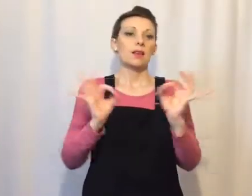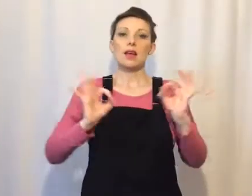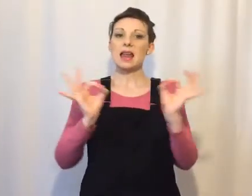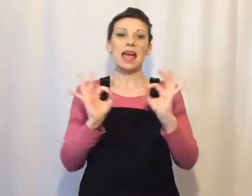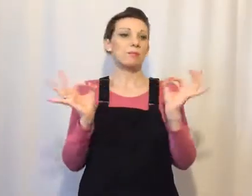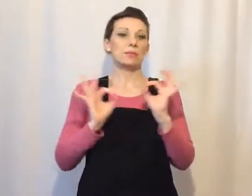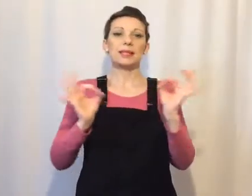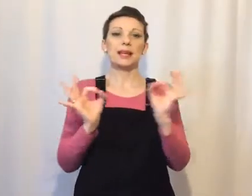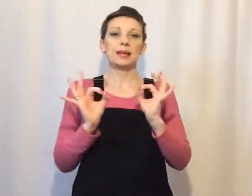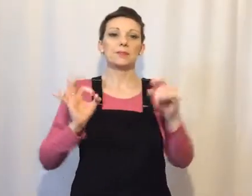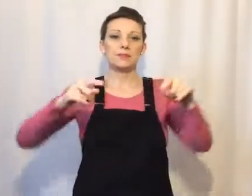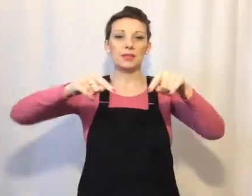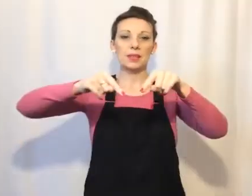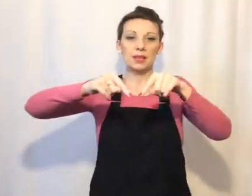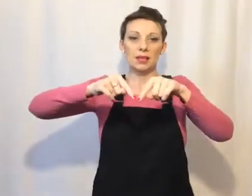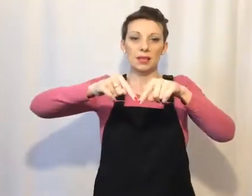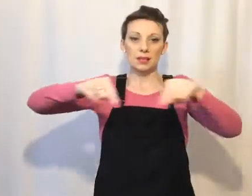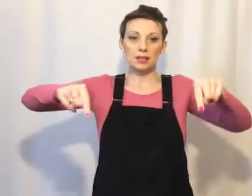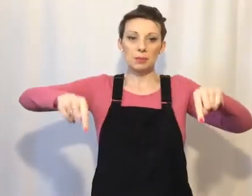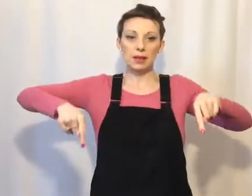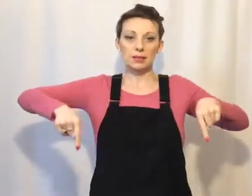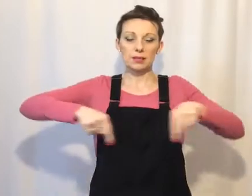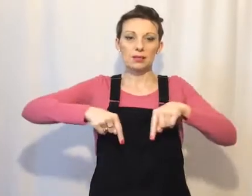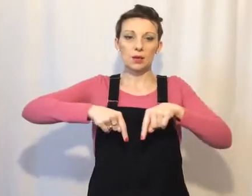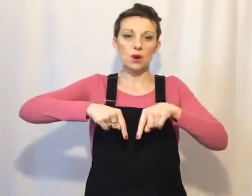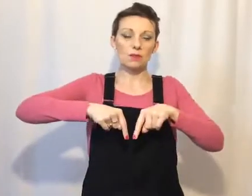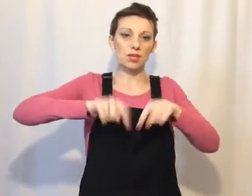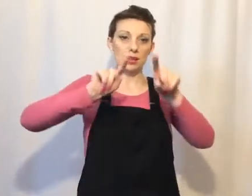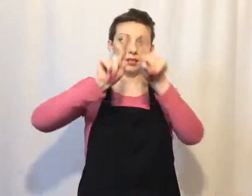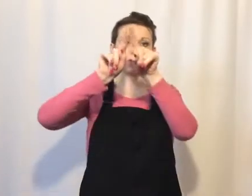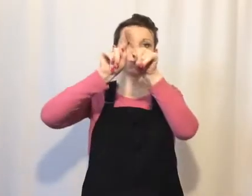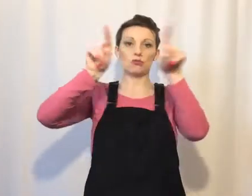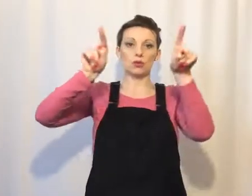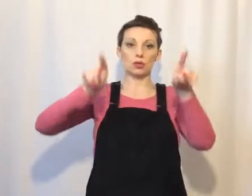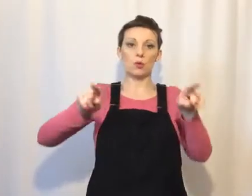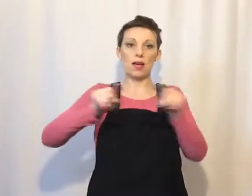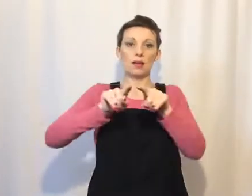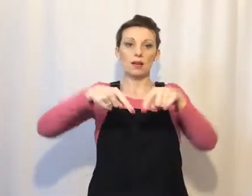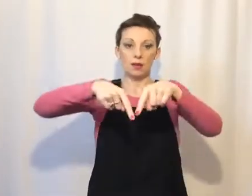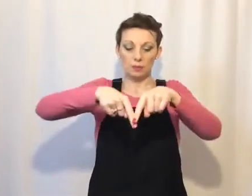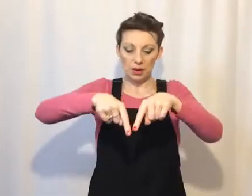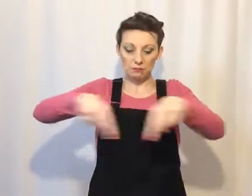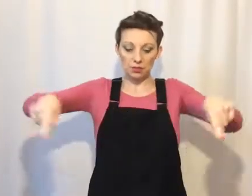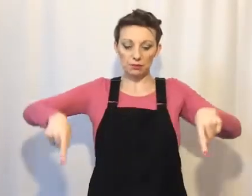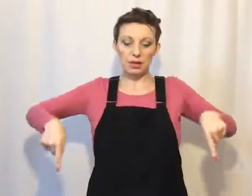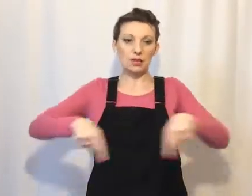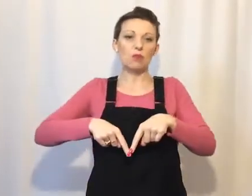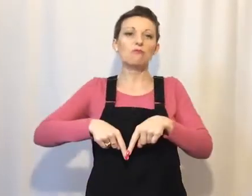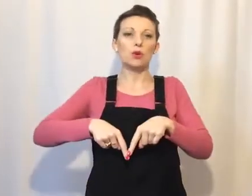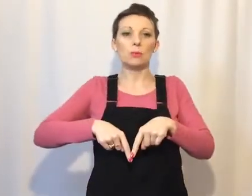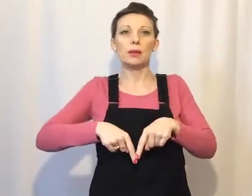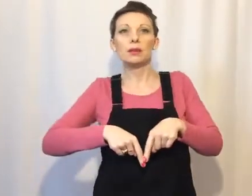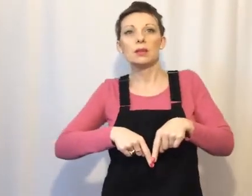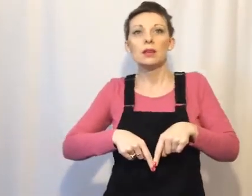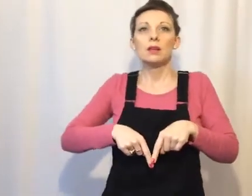An empty space. So what I've done is I've just drawn a square, but in front of me. It's like a room.